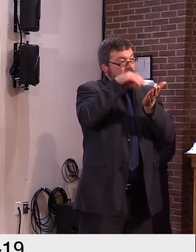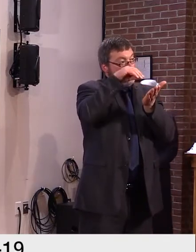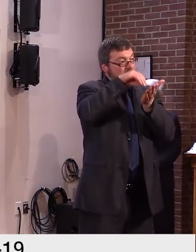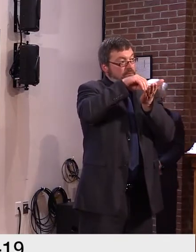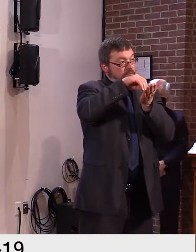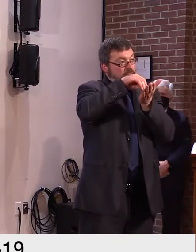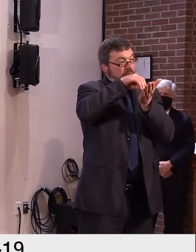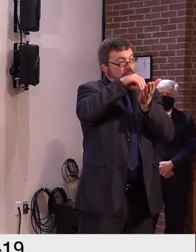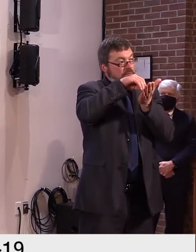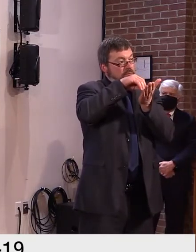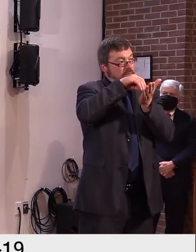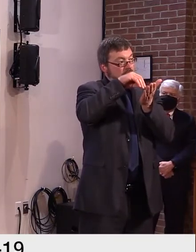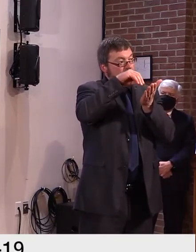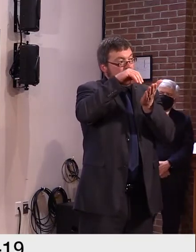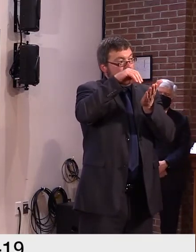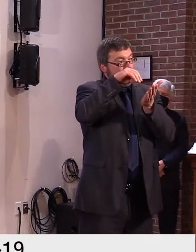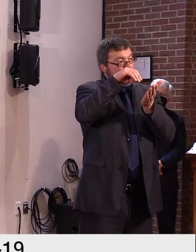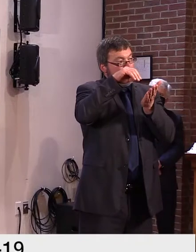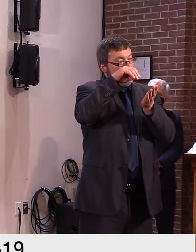In terms of outbreaks,